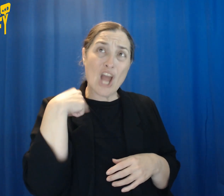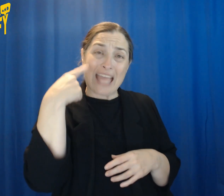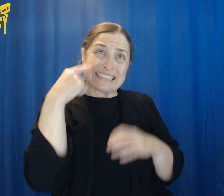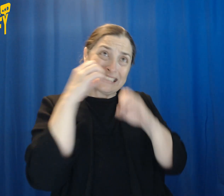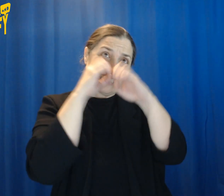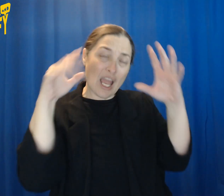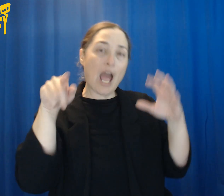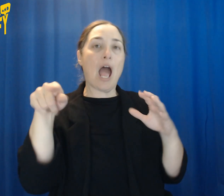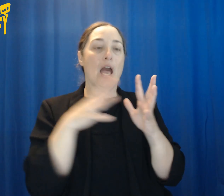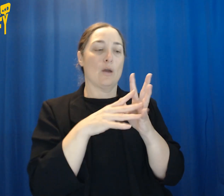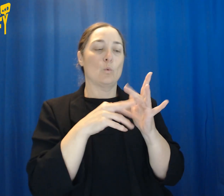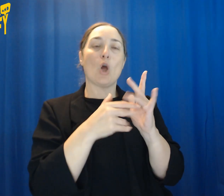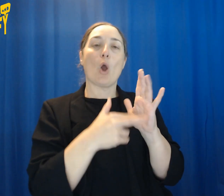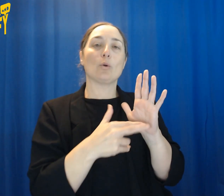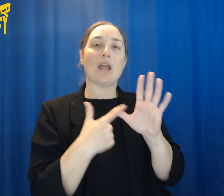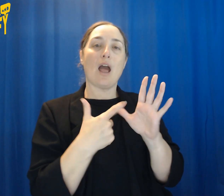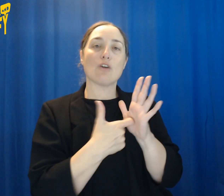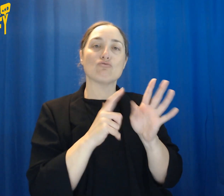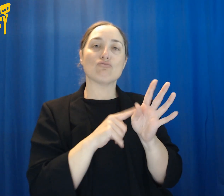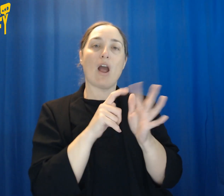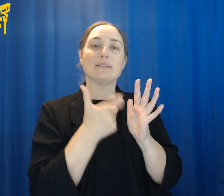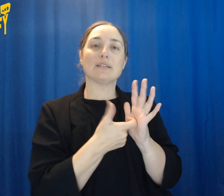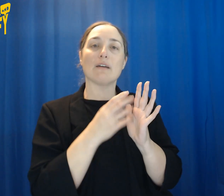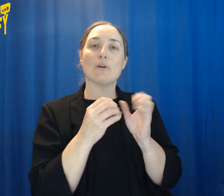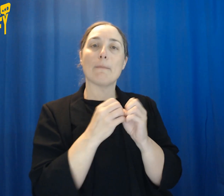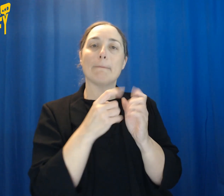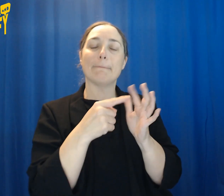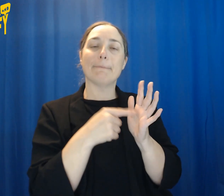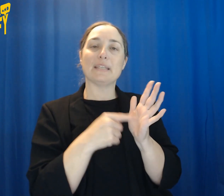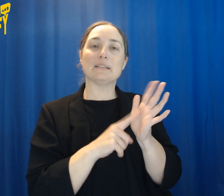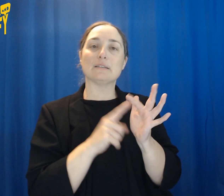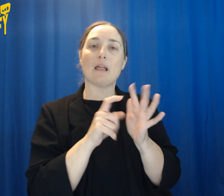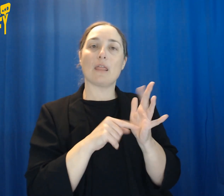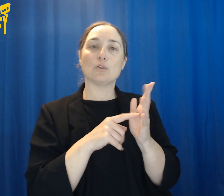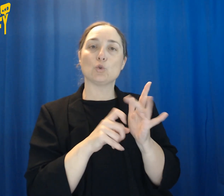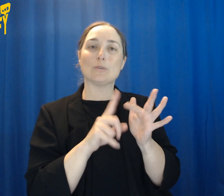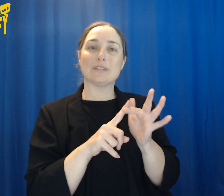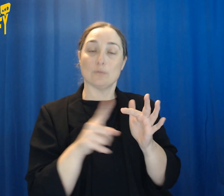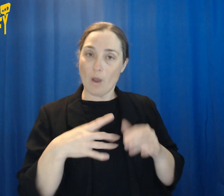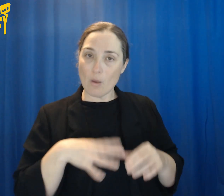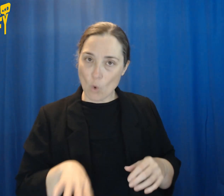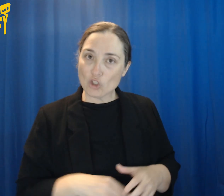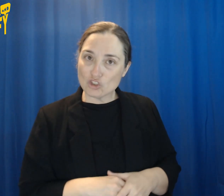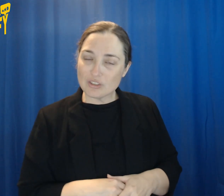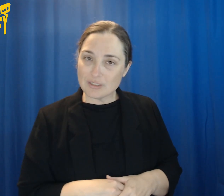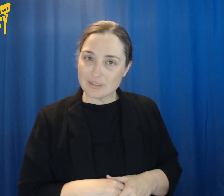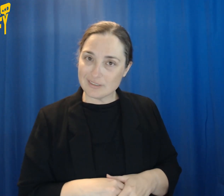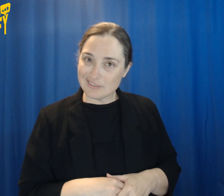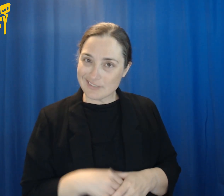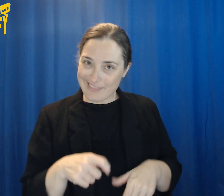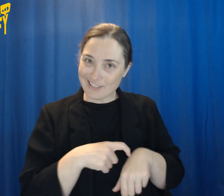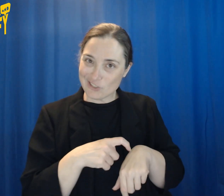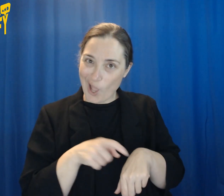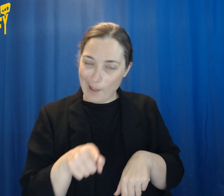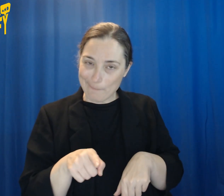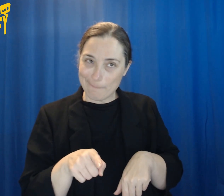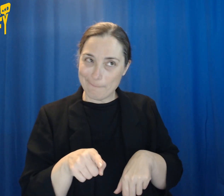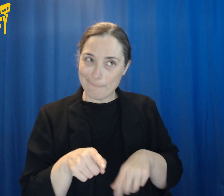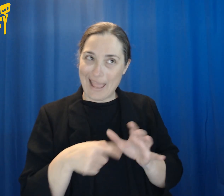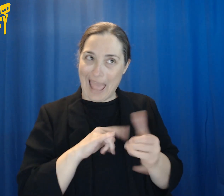in Beetlejuice. And like, that's what I would want. Winona Ryder circa Beetlejuice playing me. Yes. One